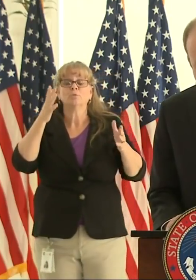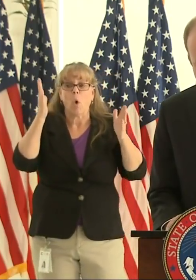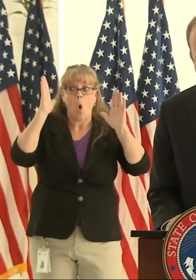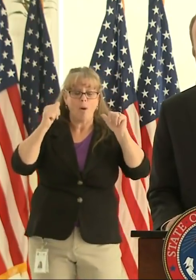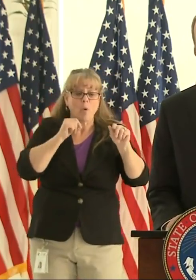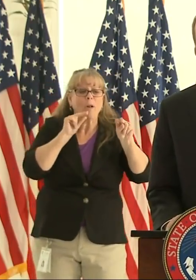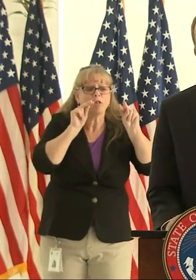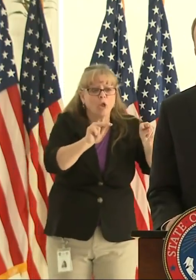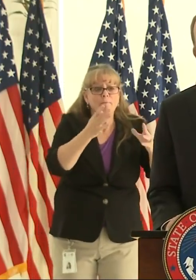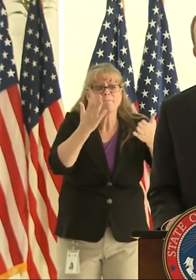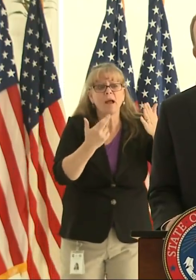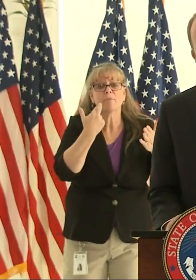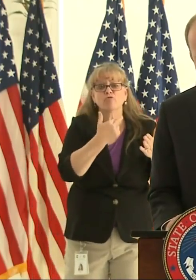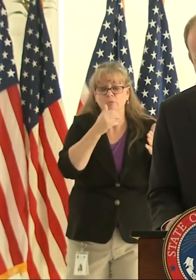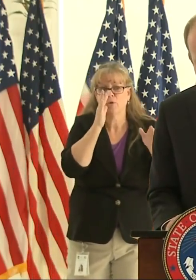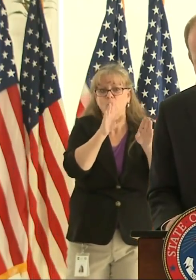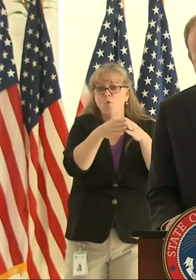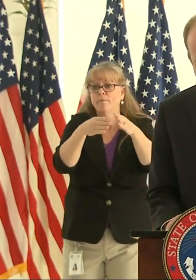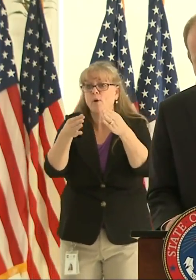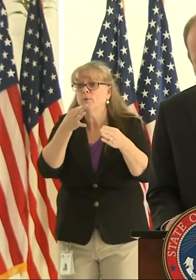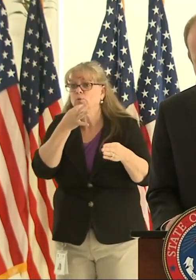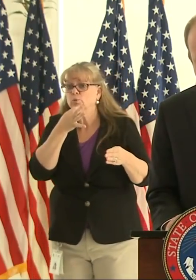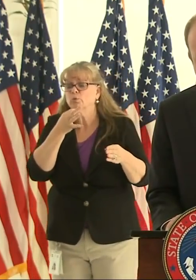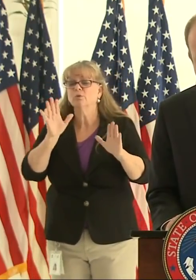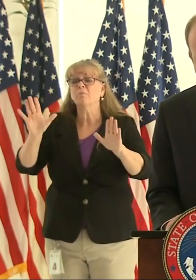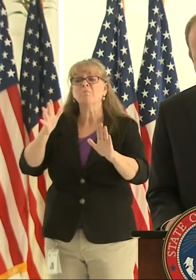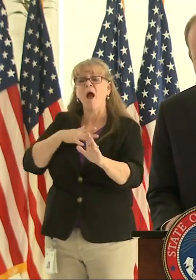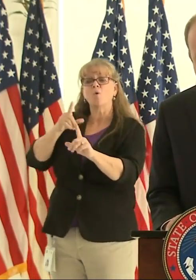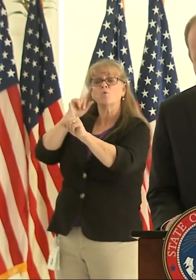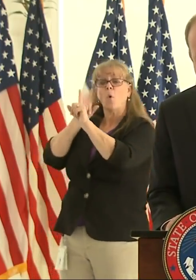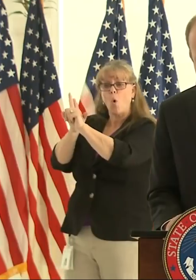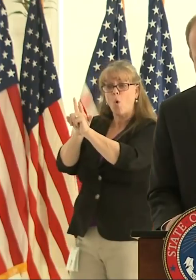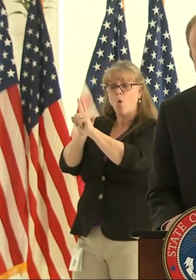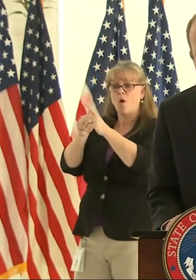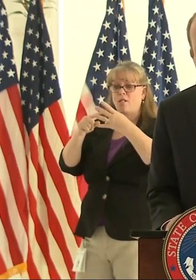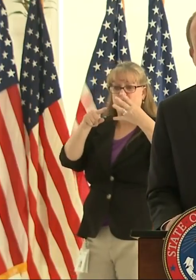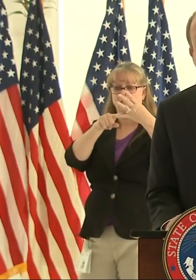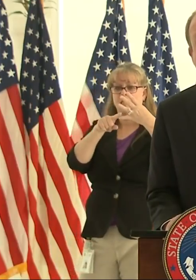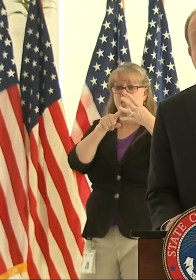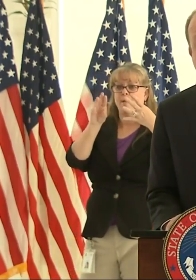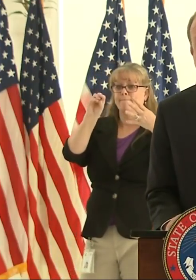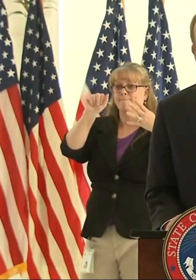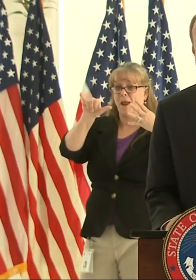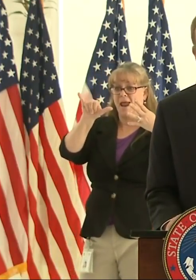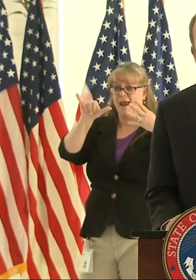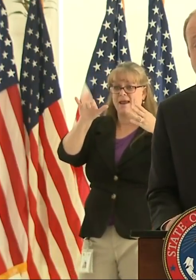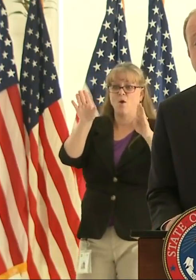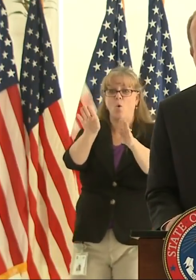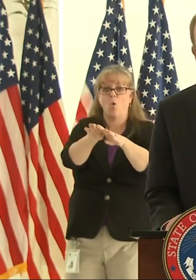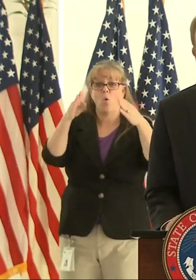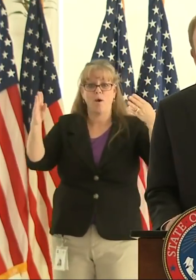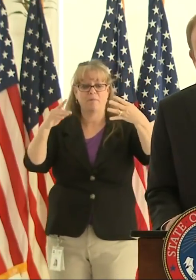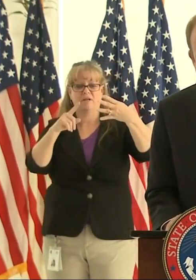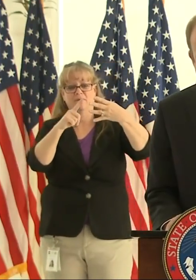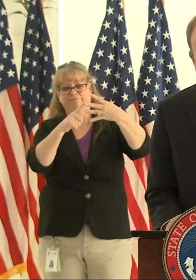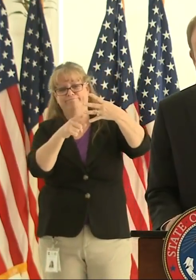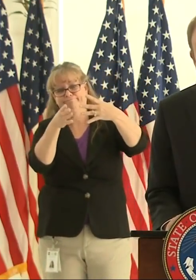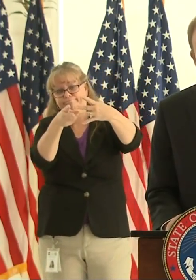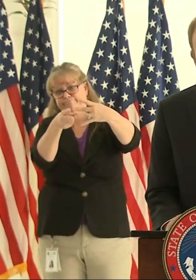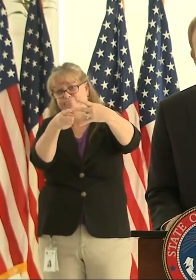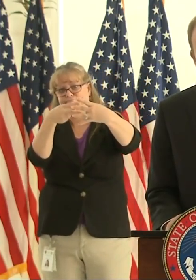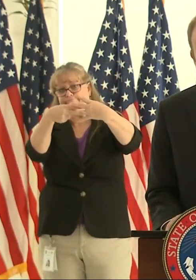My goal for that is mid-May. Would love to have restaurants open by May 15th. We want to see what they look like, and we'll look at Georgia, we'll look at